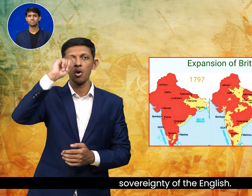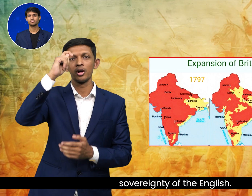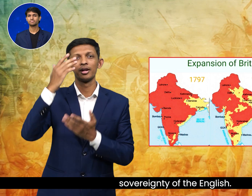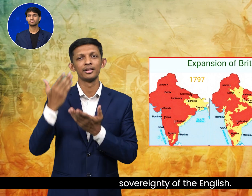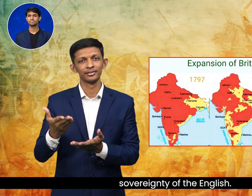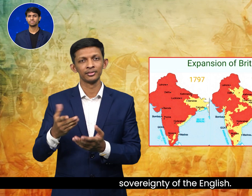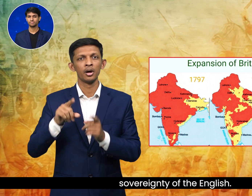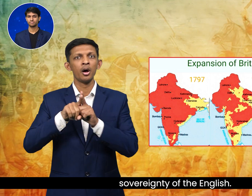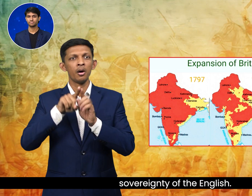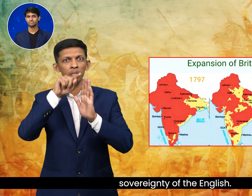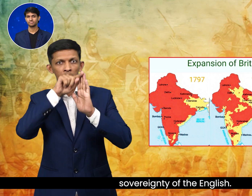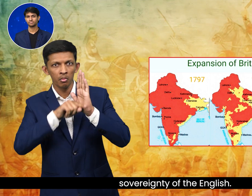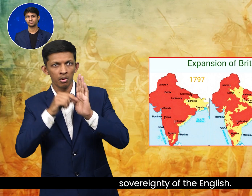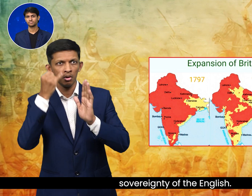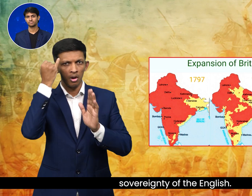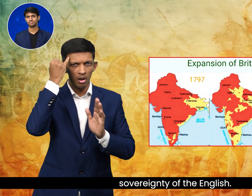English.